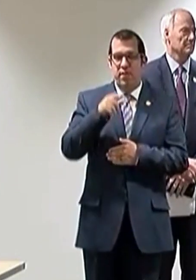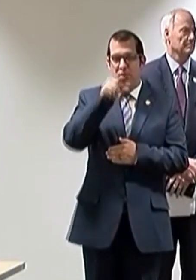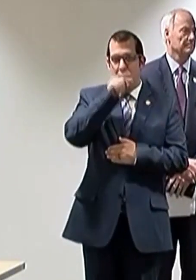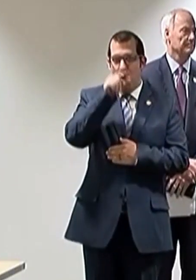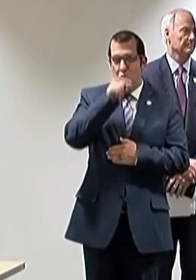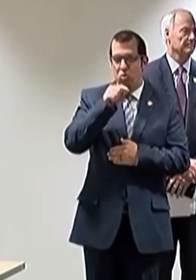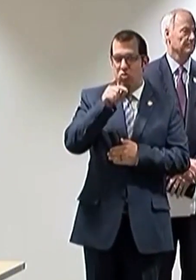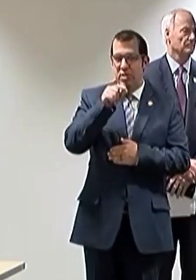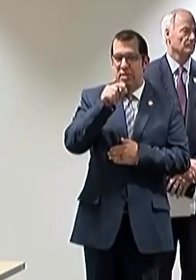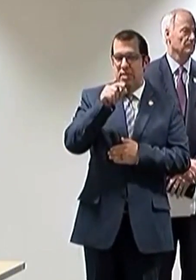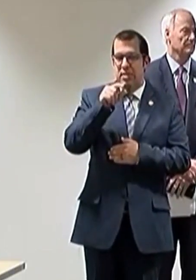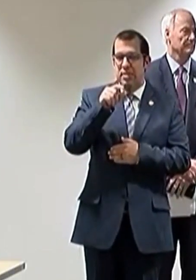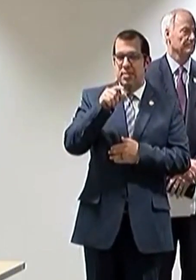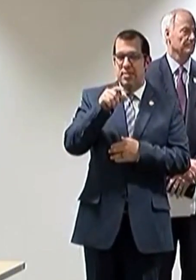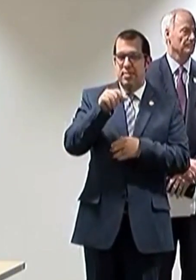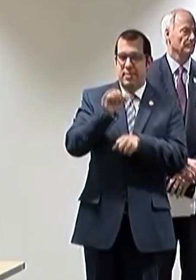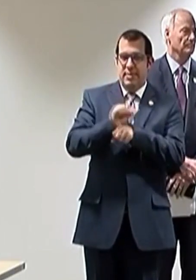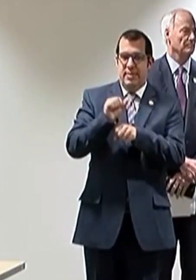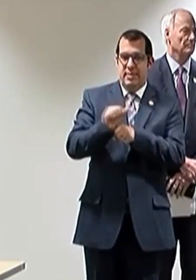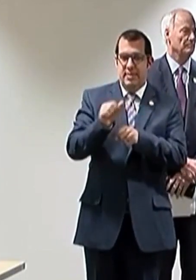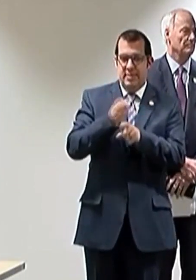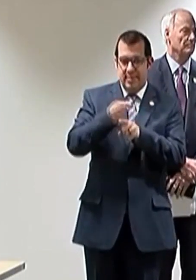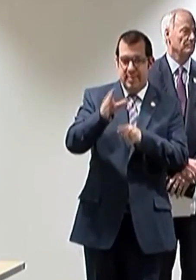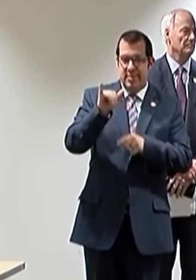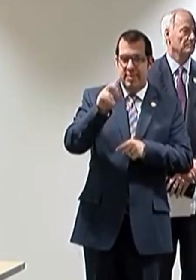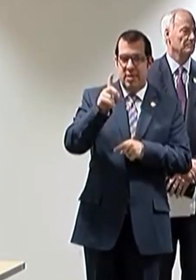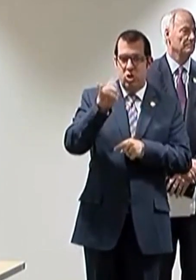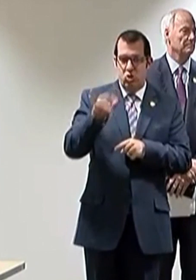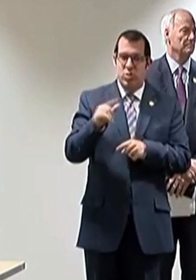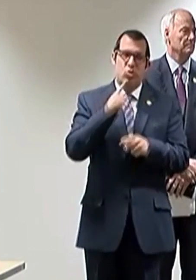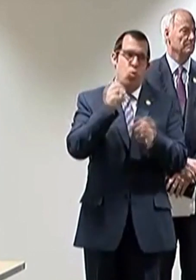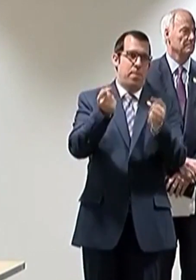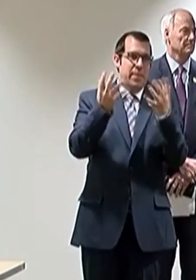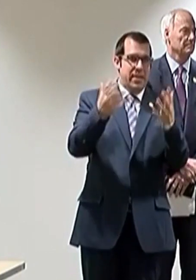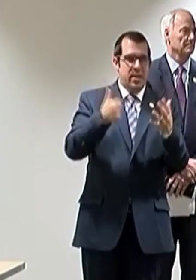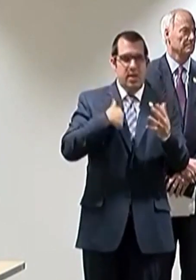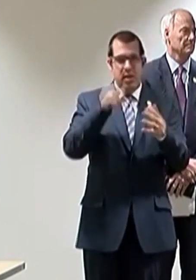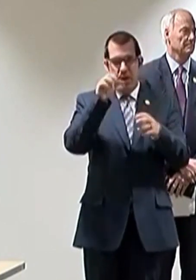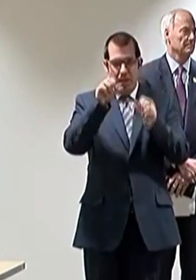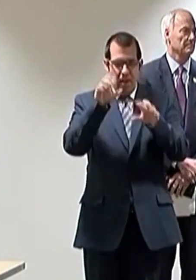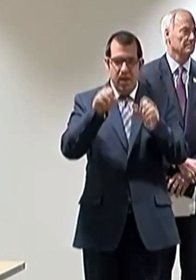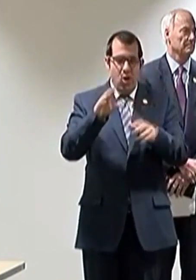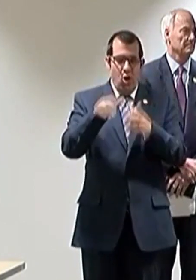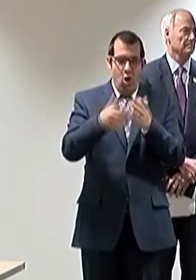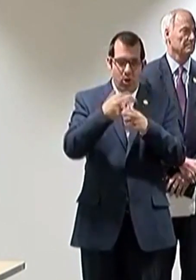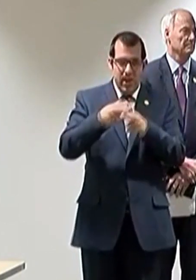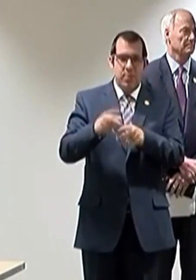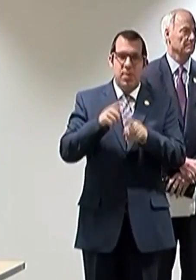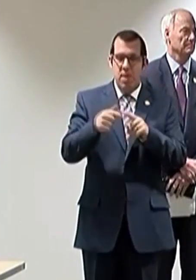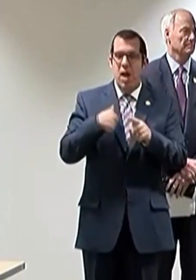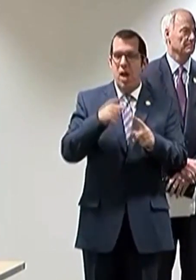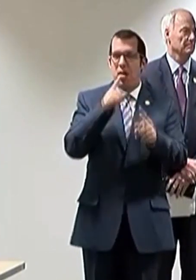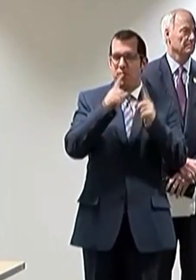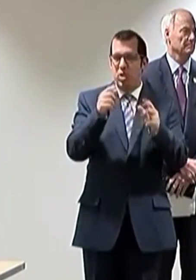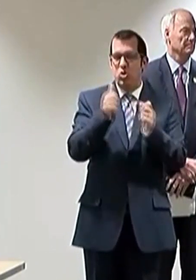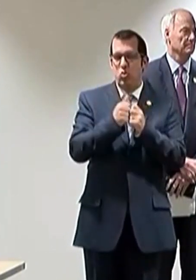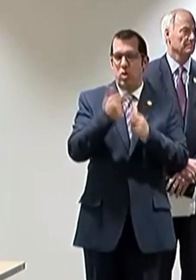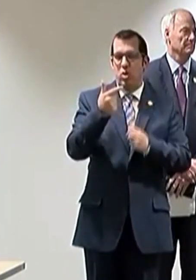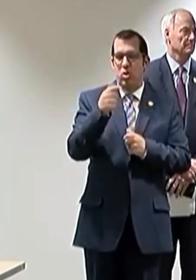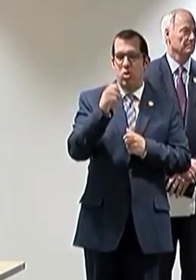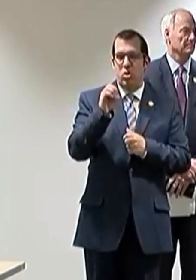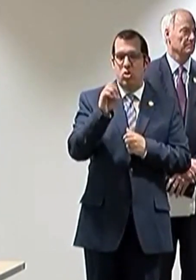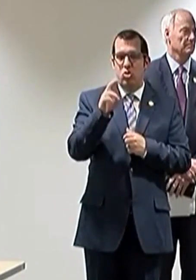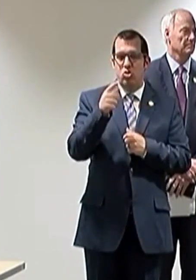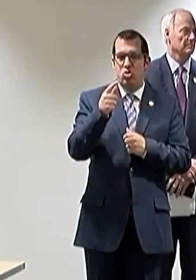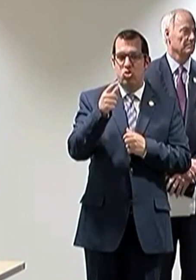poultry industry, and there's too many to call out everyone, but I did have a conversation with George's,